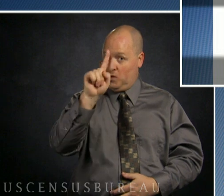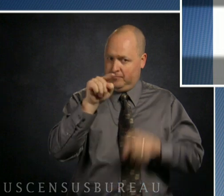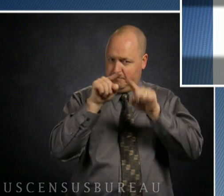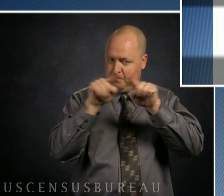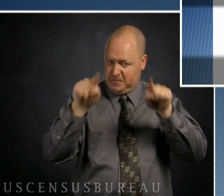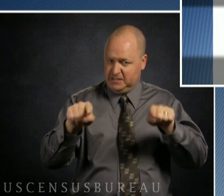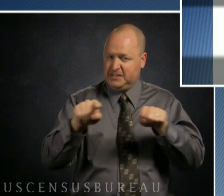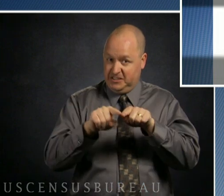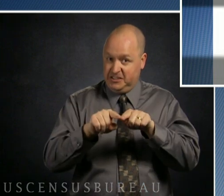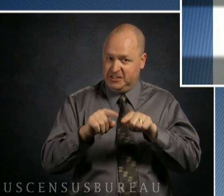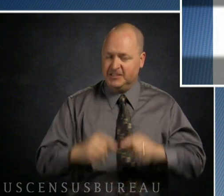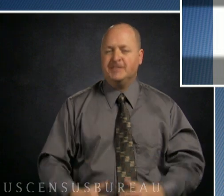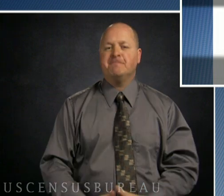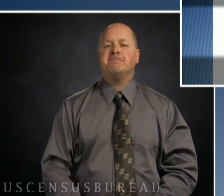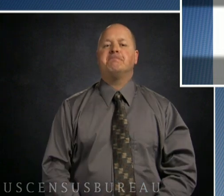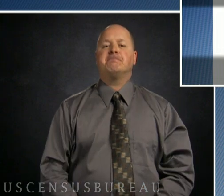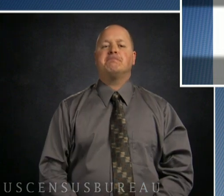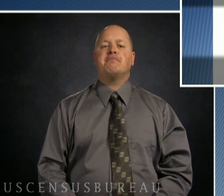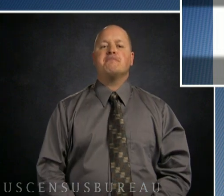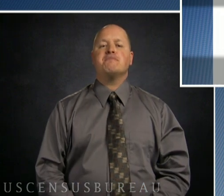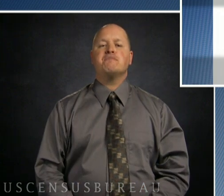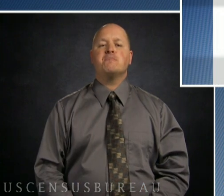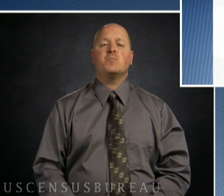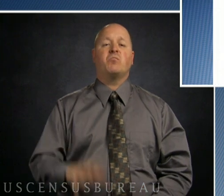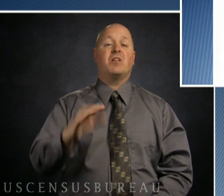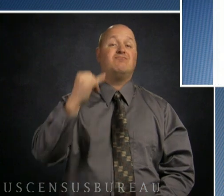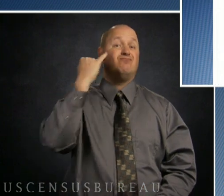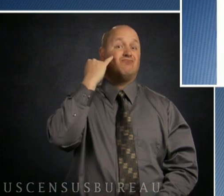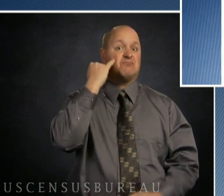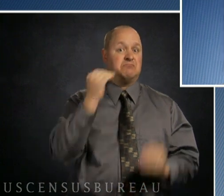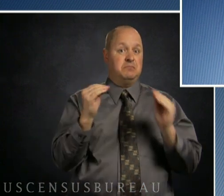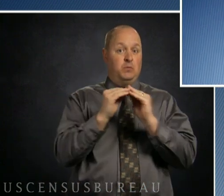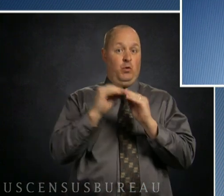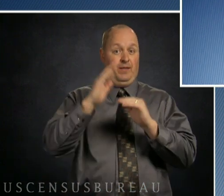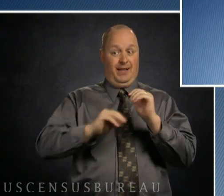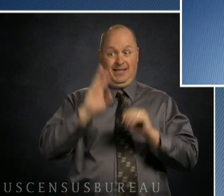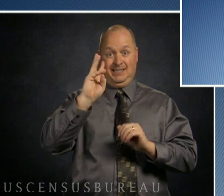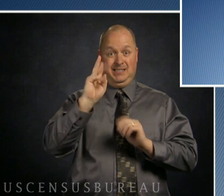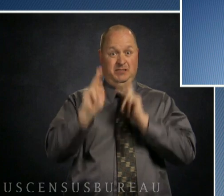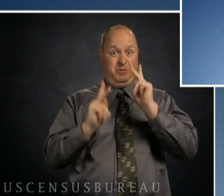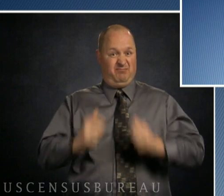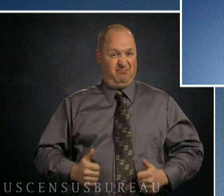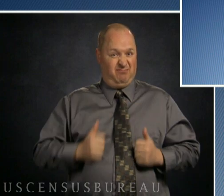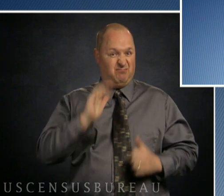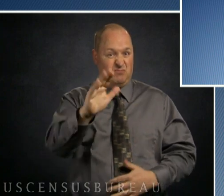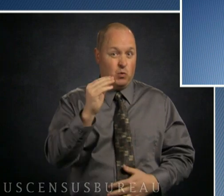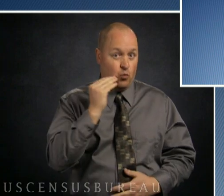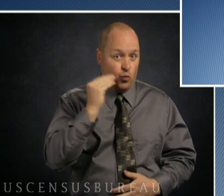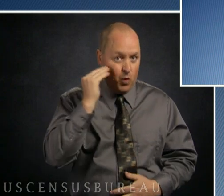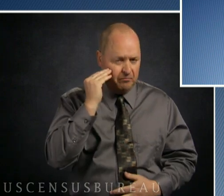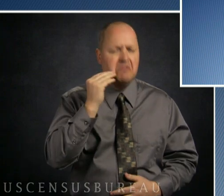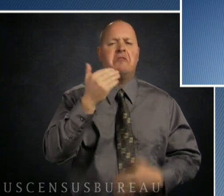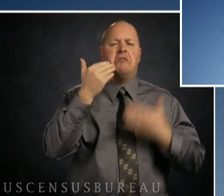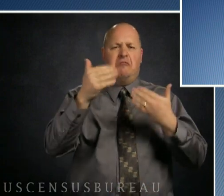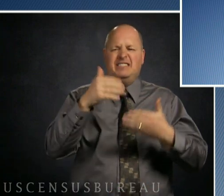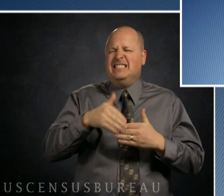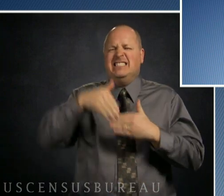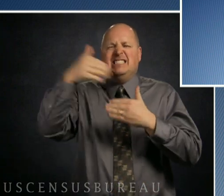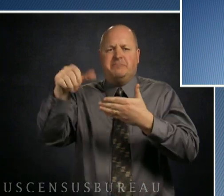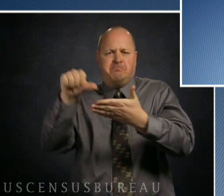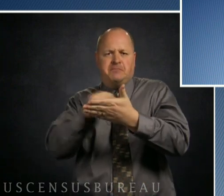1? Mark only one box. If there are more than 6 people in this household, use